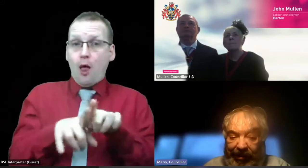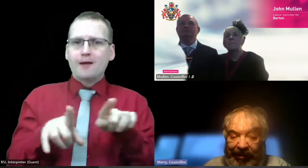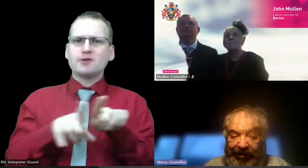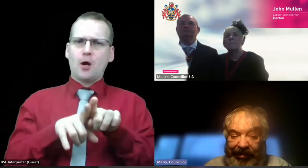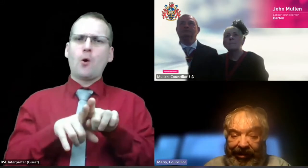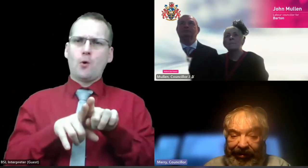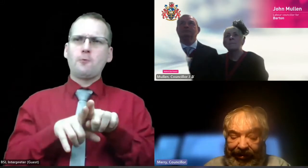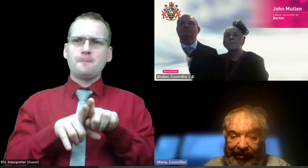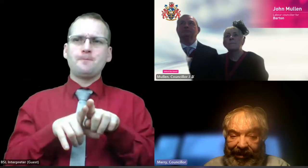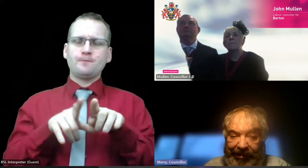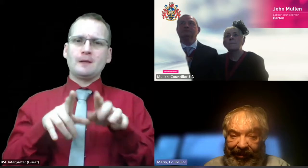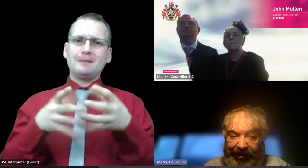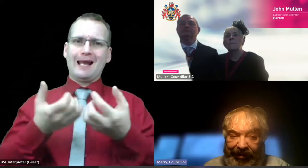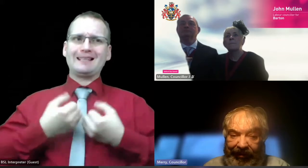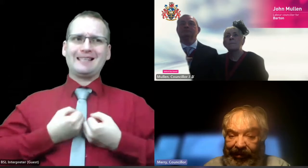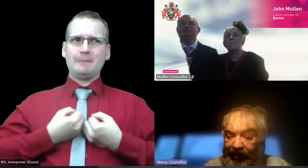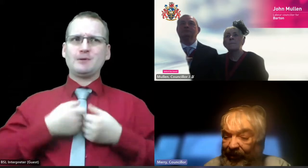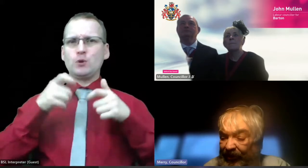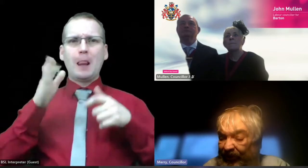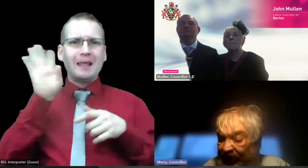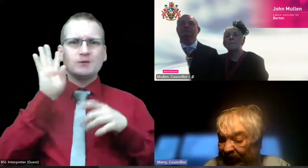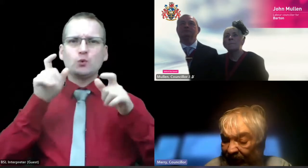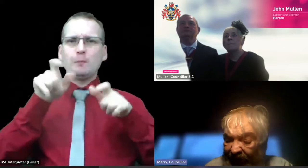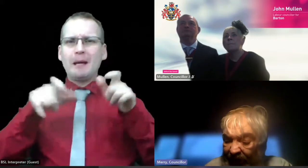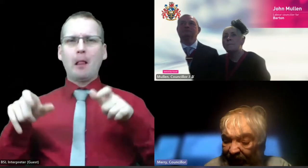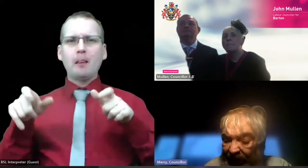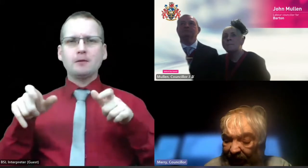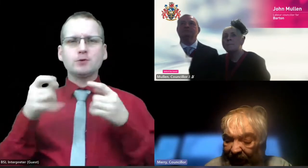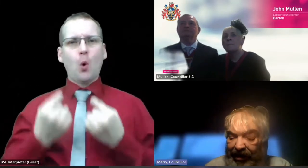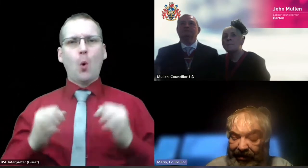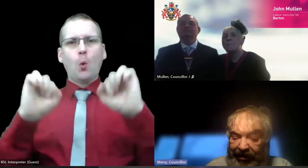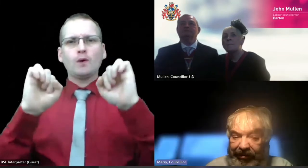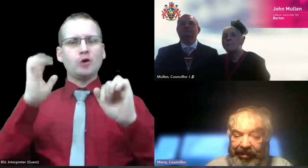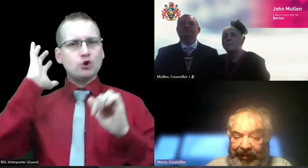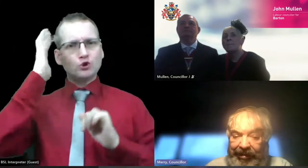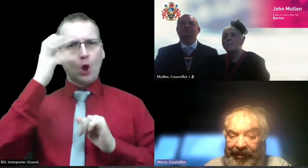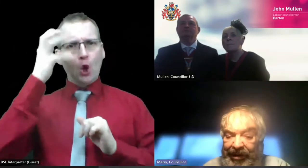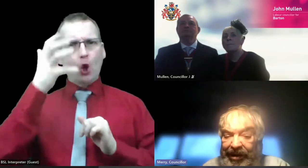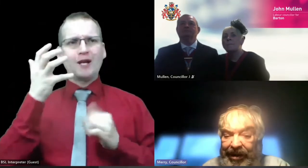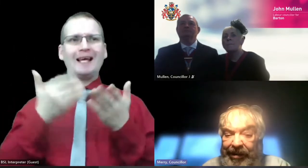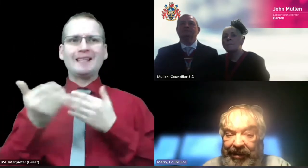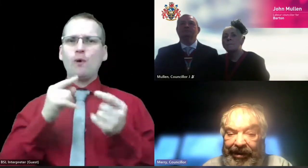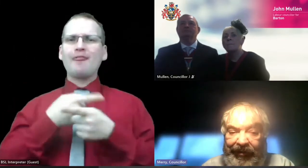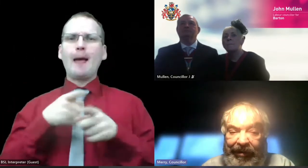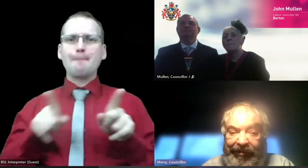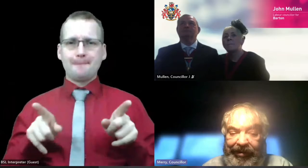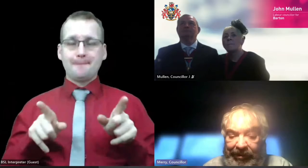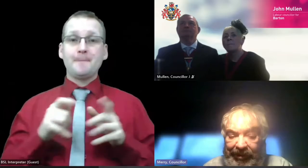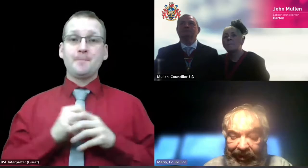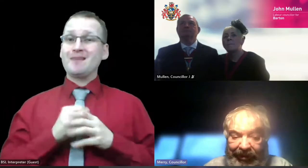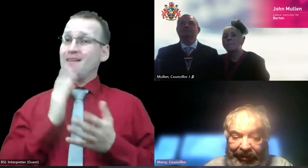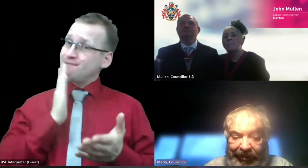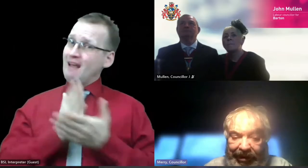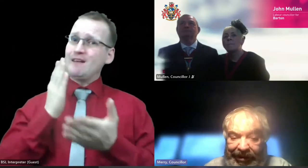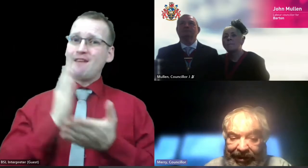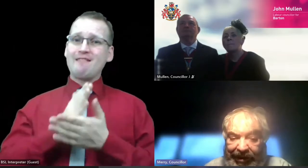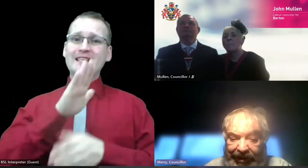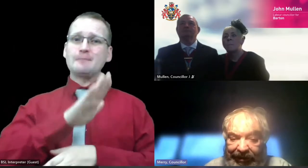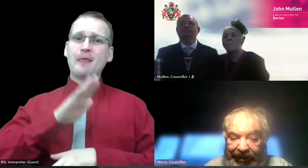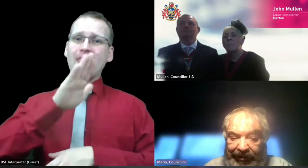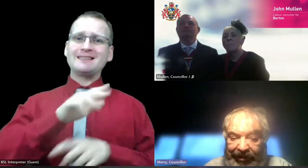the trouble to listen to people's individual concerns and dealt with them in a very sympathetic